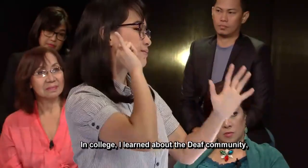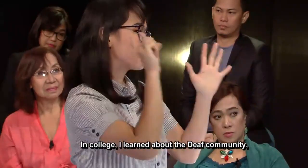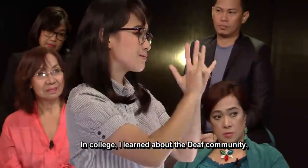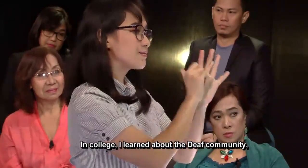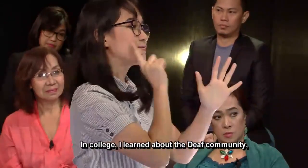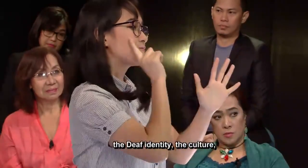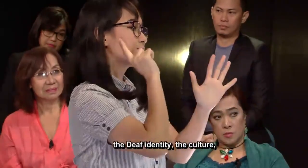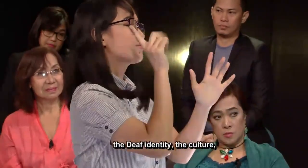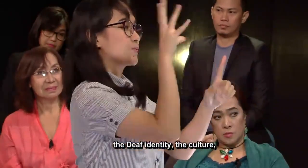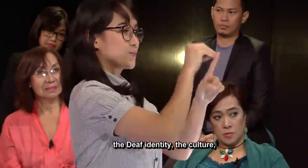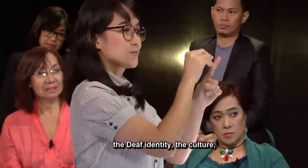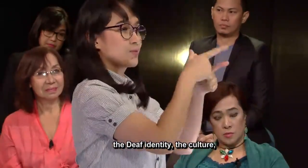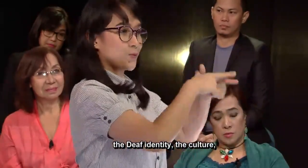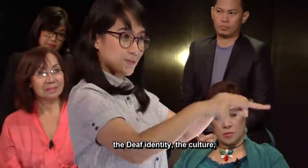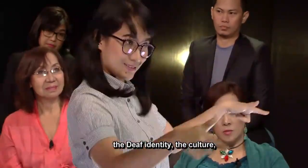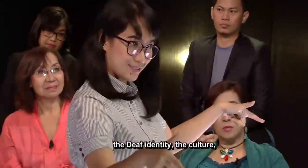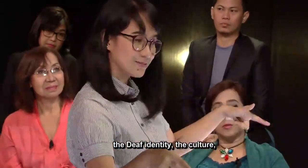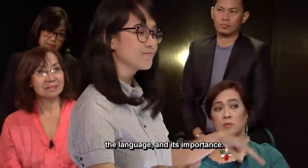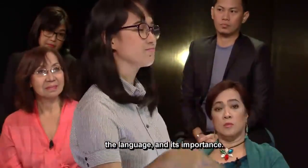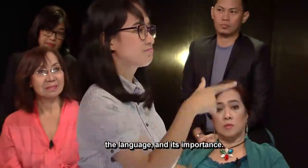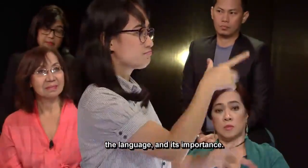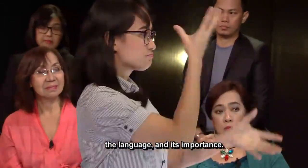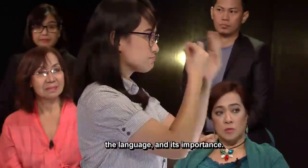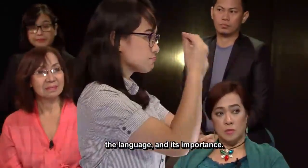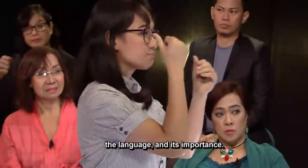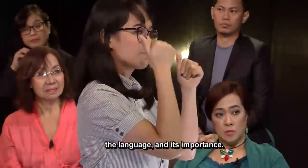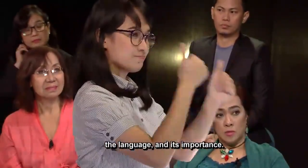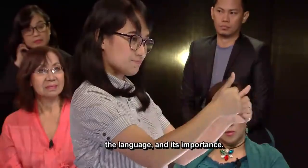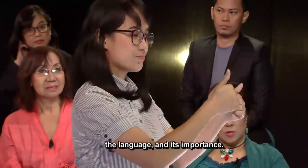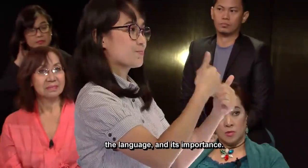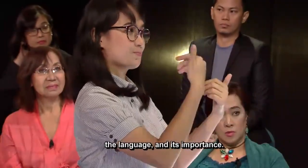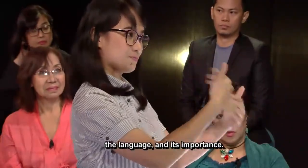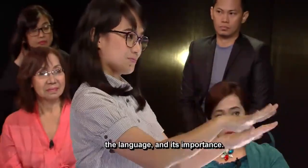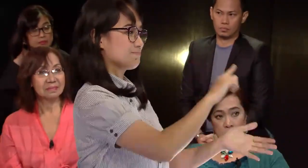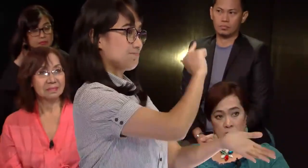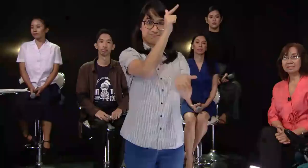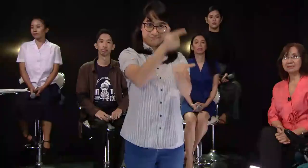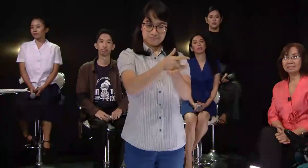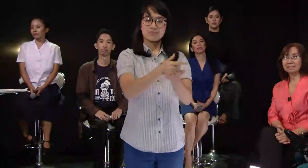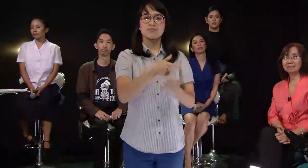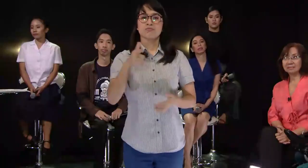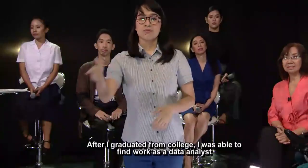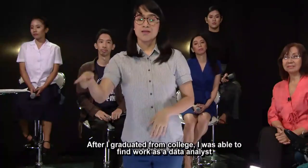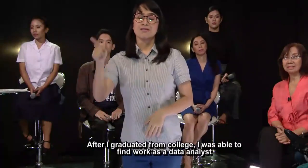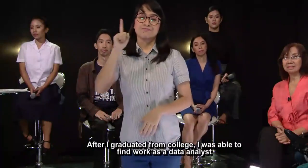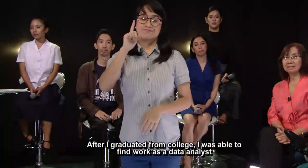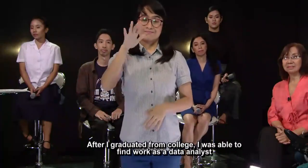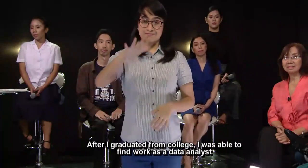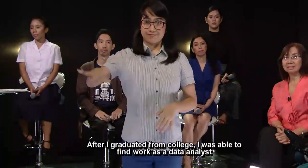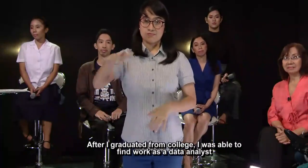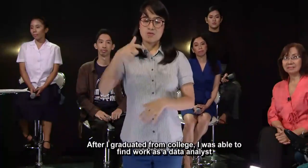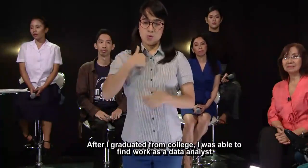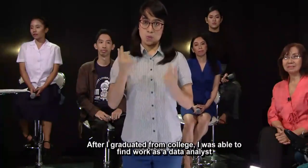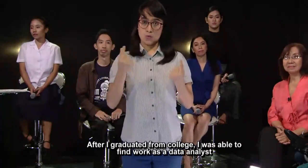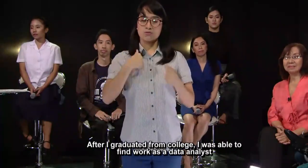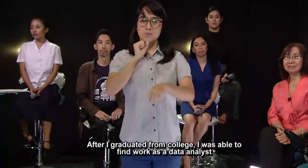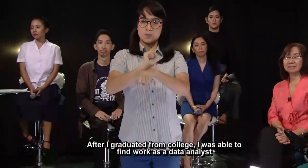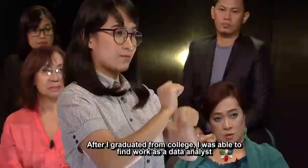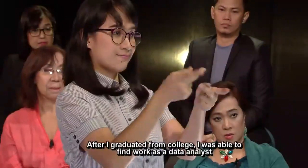about the deaf community, the deaf identity, the culture, and the language, and its importance. Graduating from